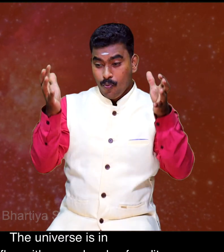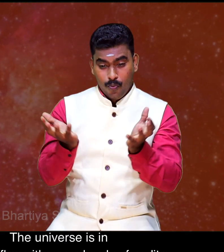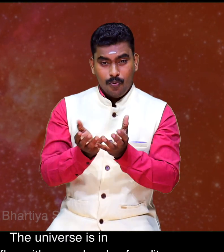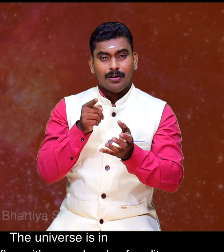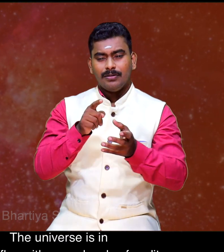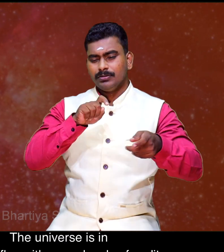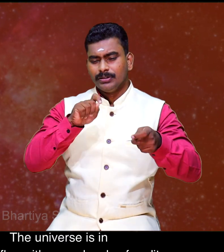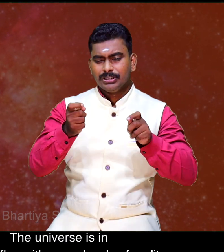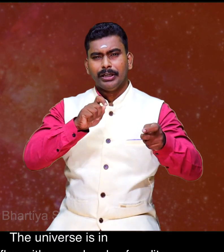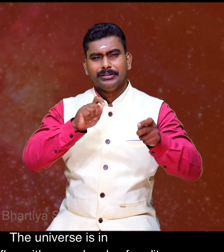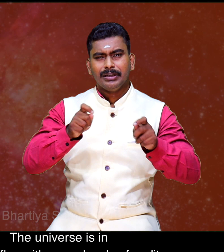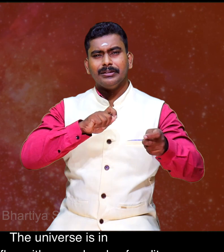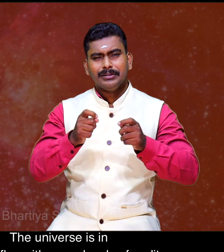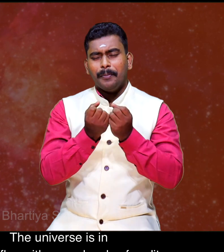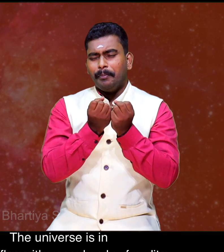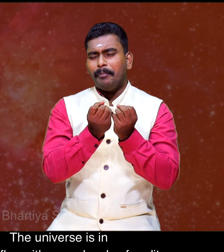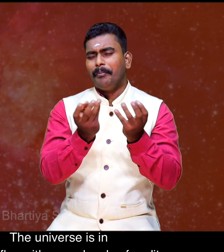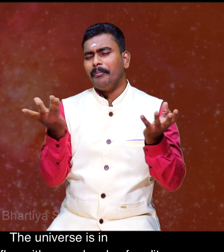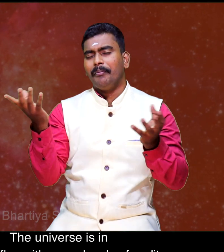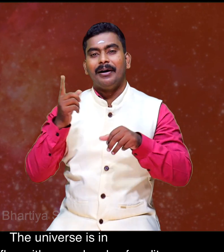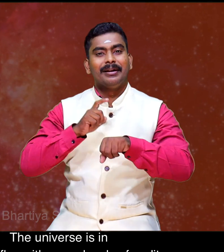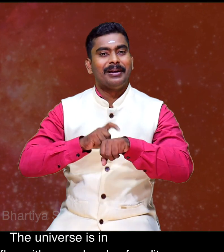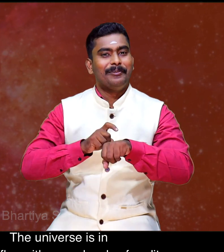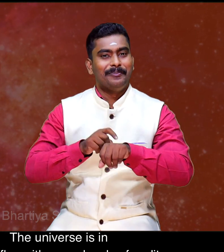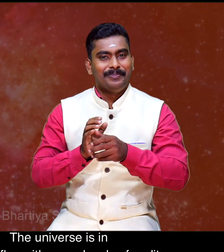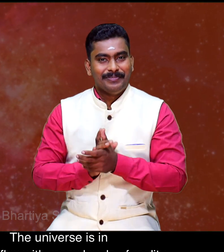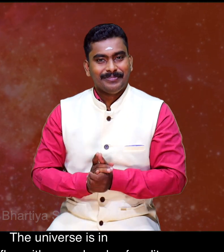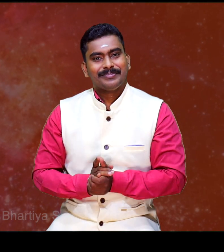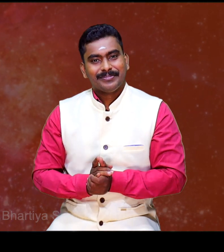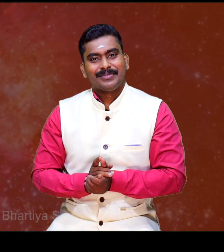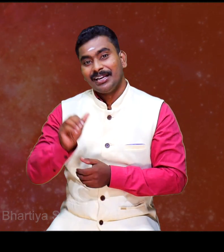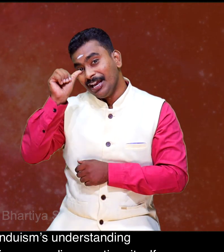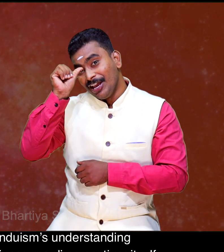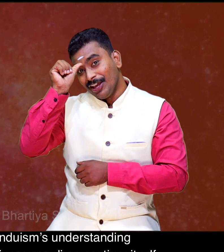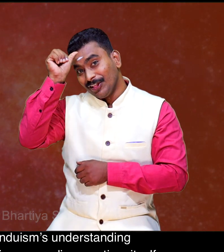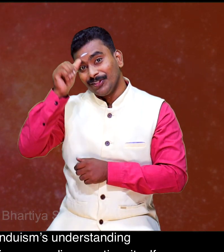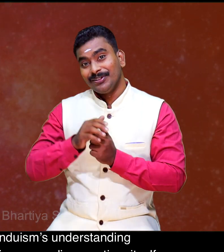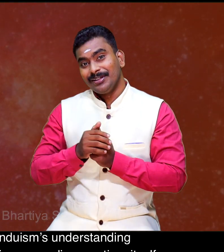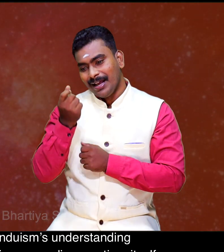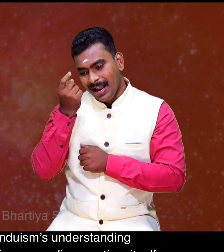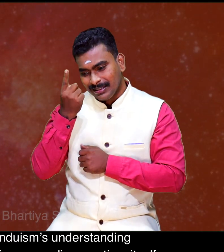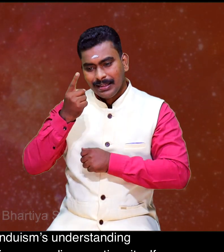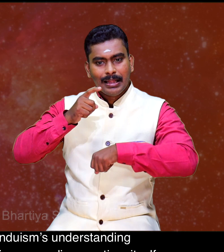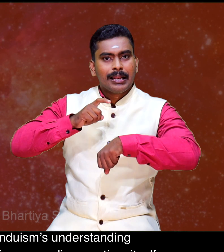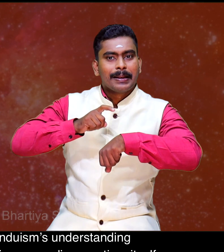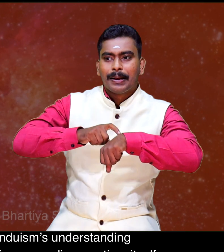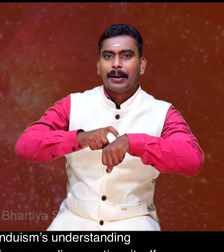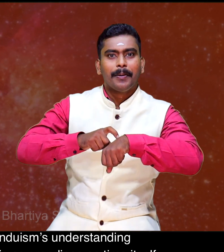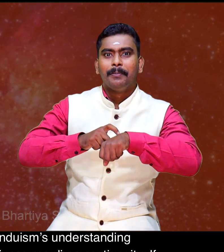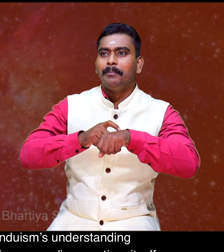in constant flux with many levels of reality. Hinduism's understanding of time is